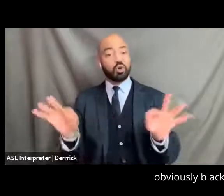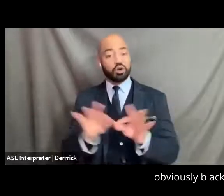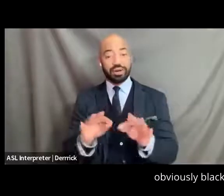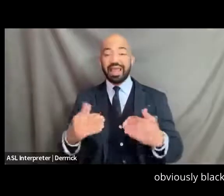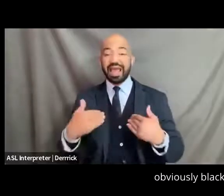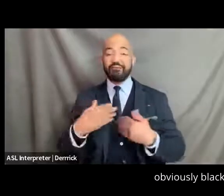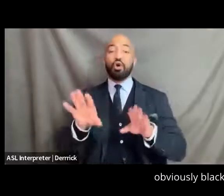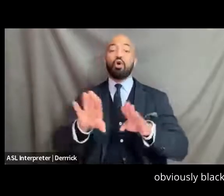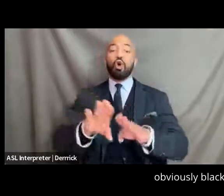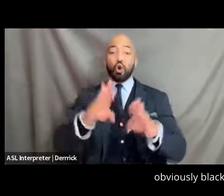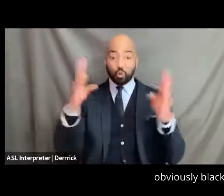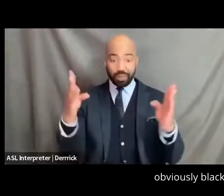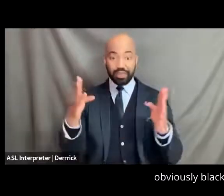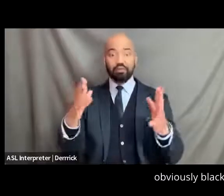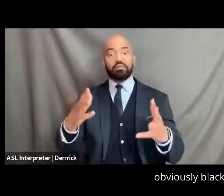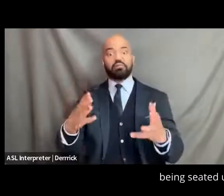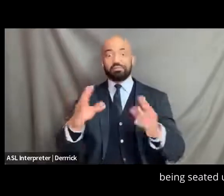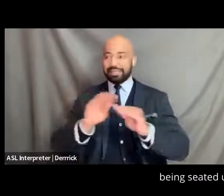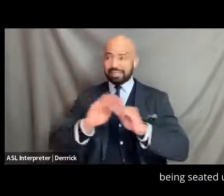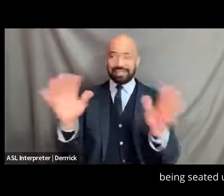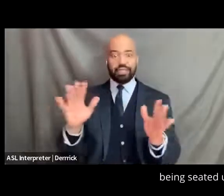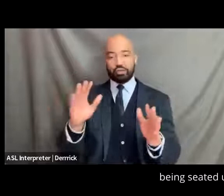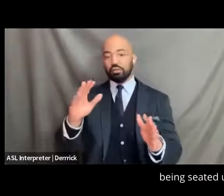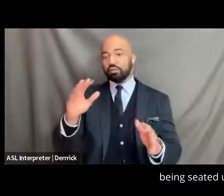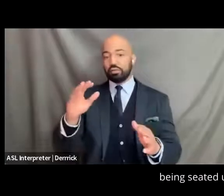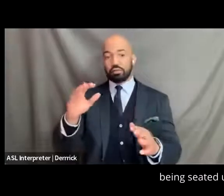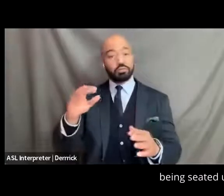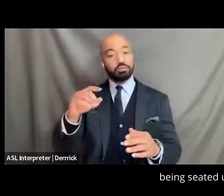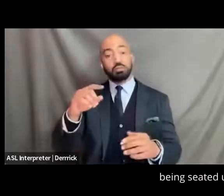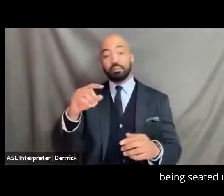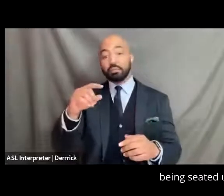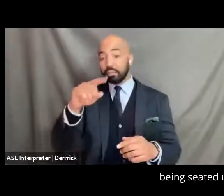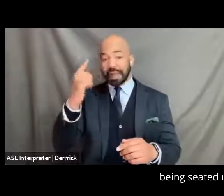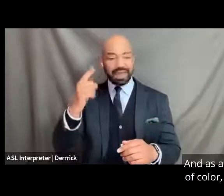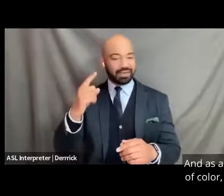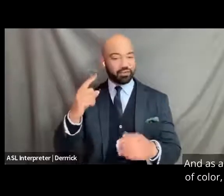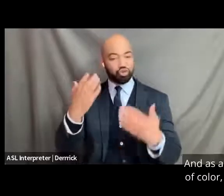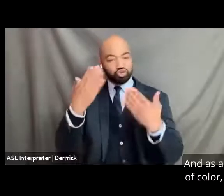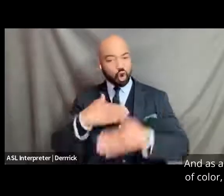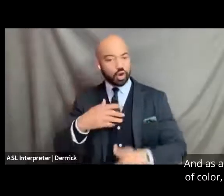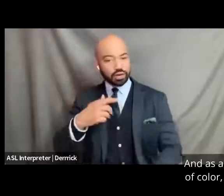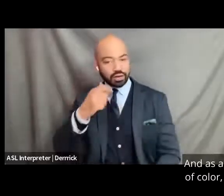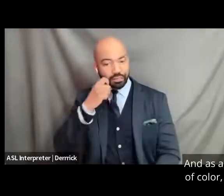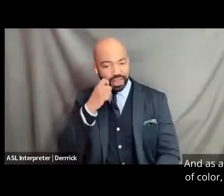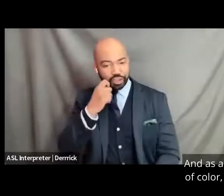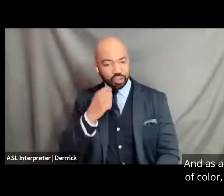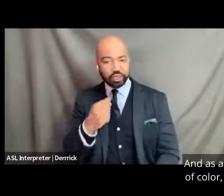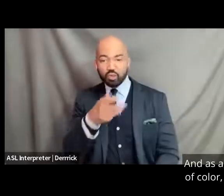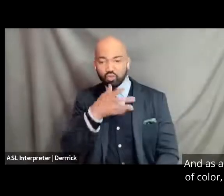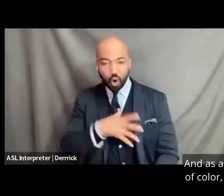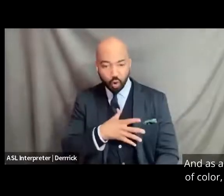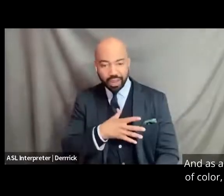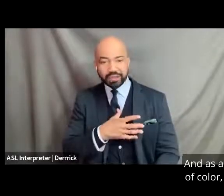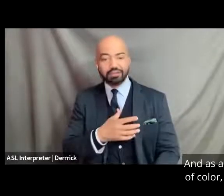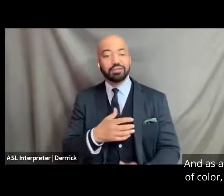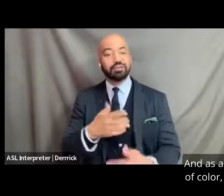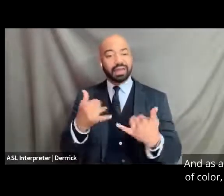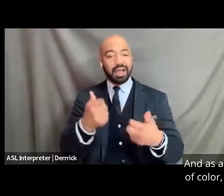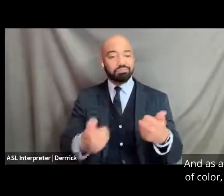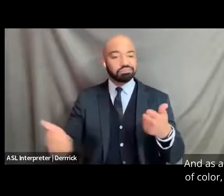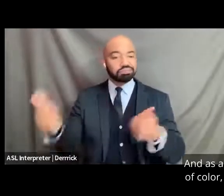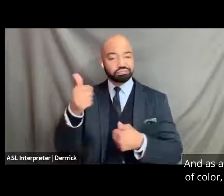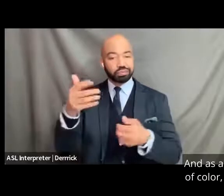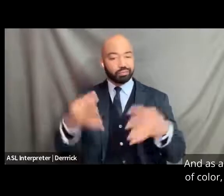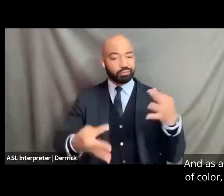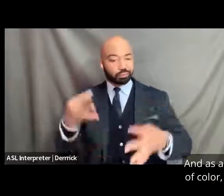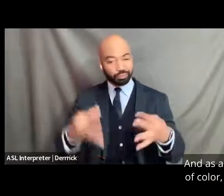black dark complexion woman being seated upon the supreme court and as an east asian person of color